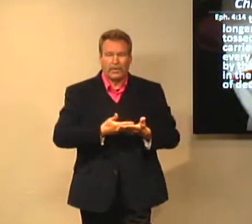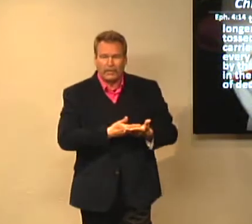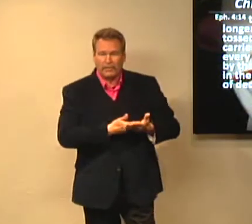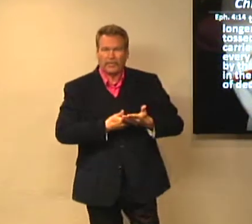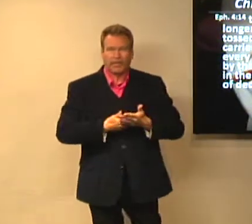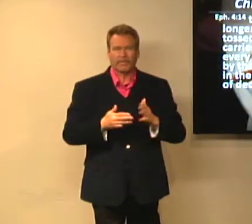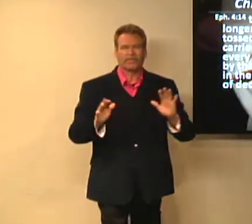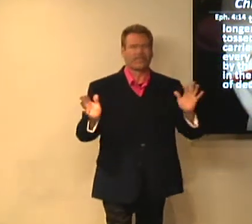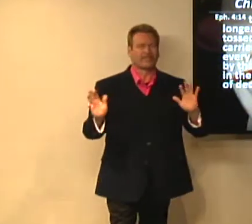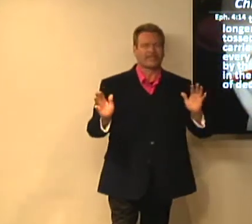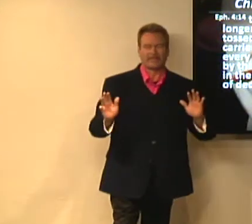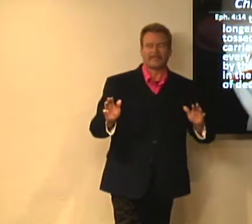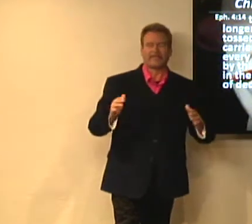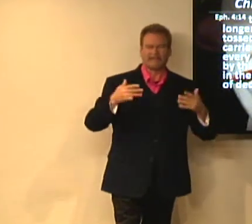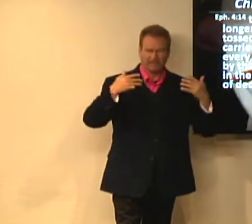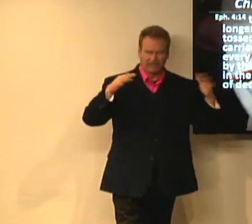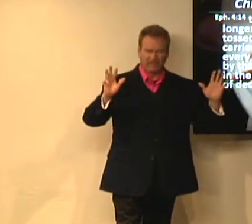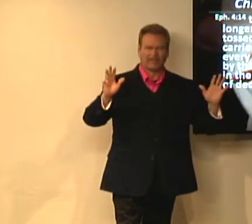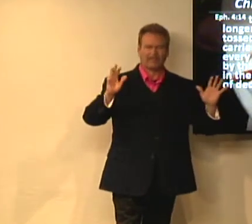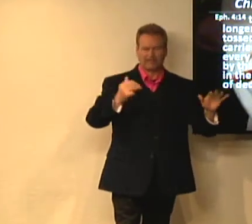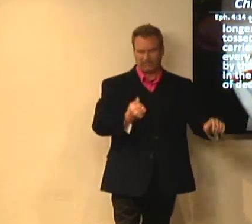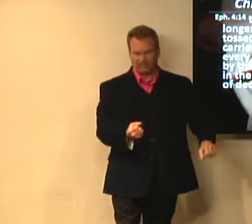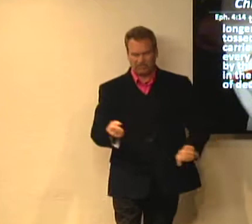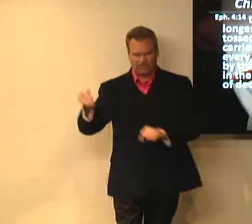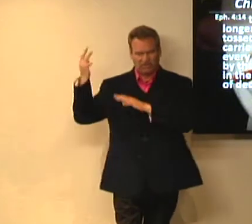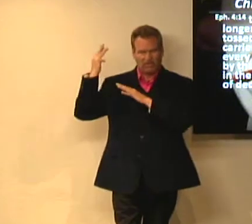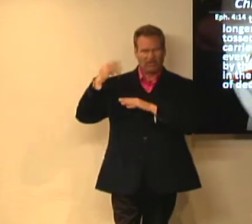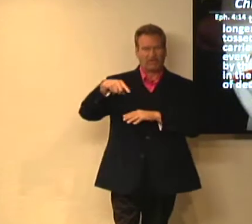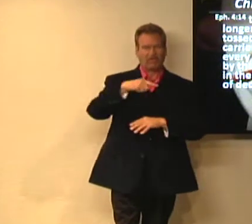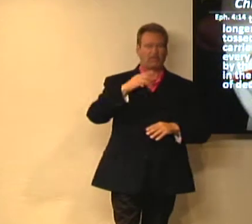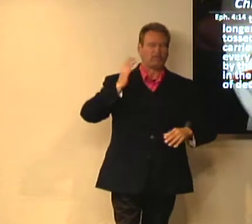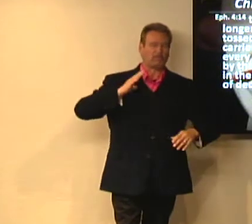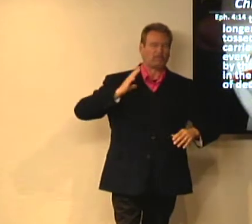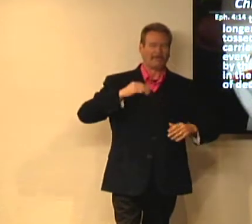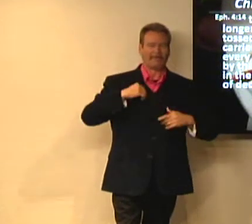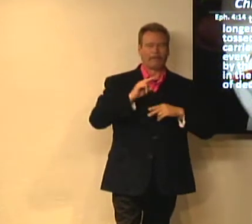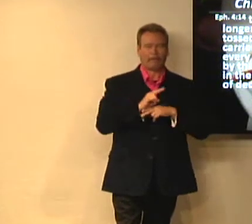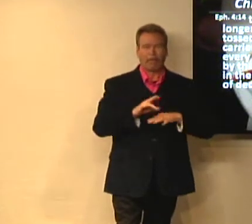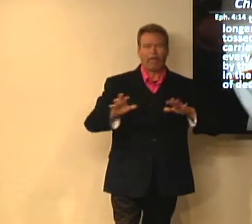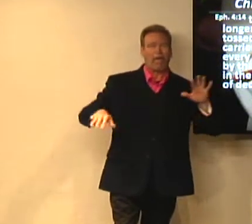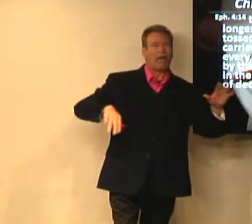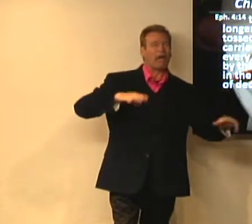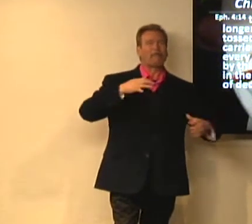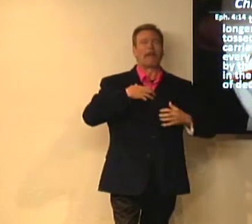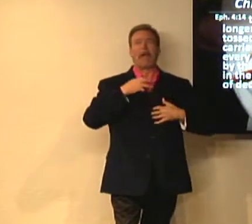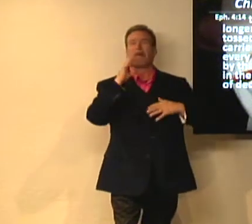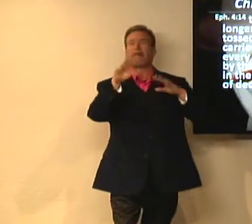not being mature. We're dependent on others. We need to grow up and become mature ourselves.